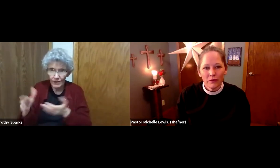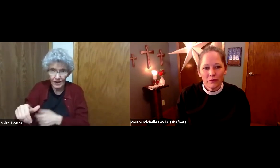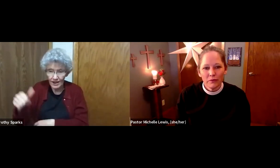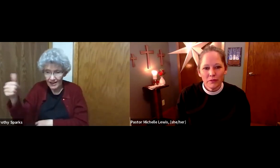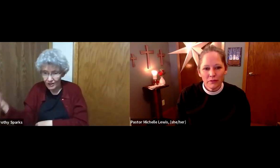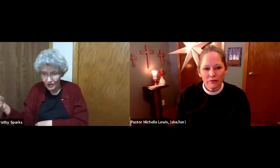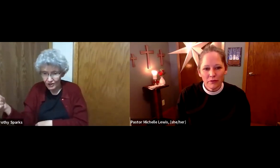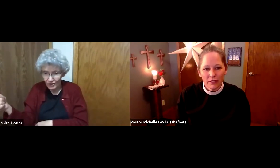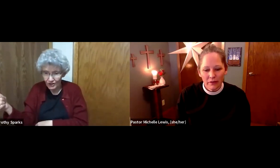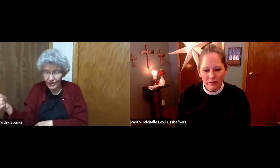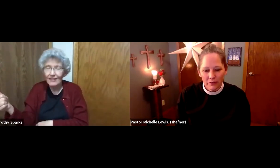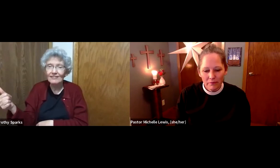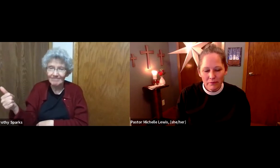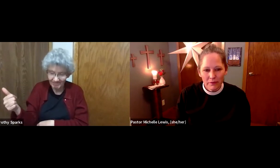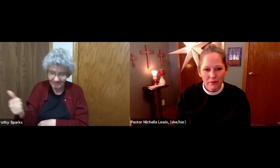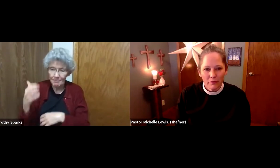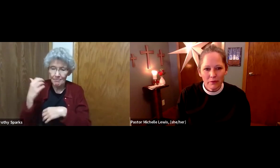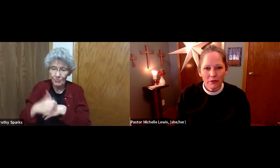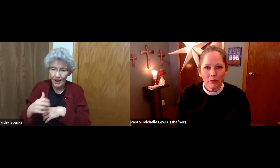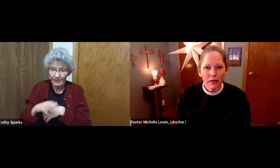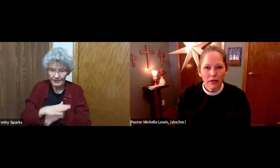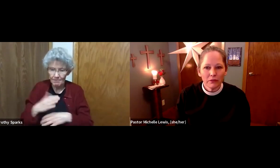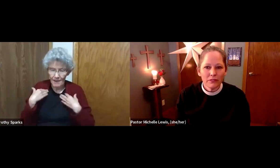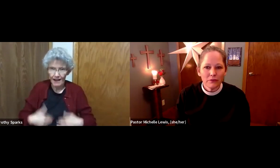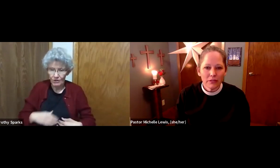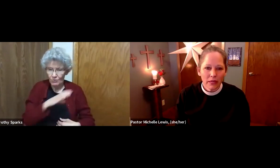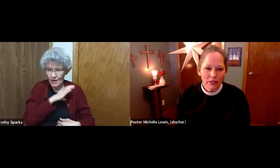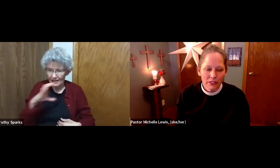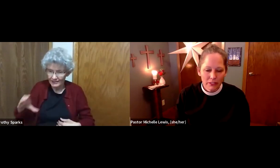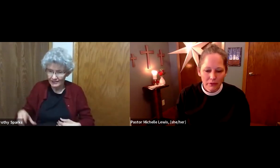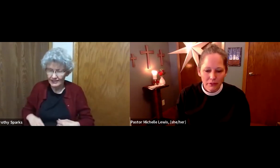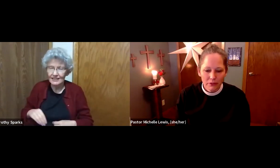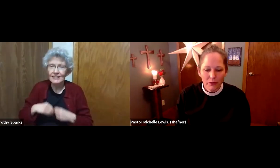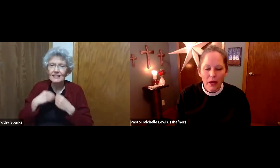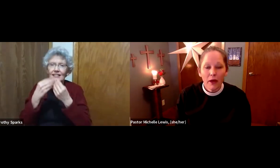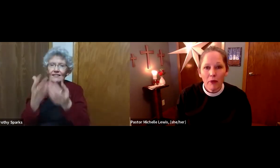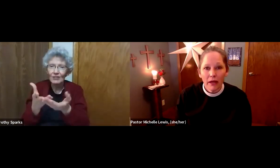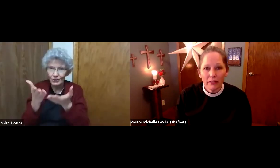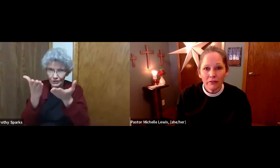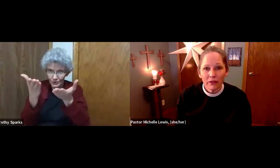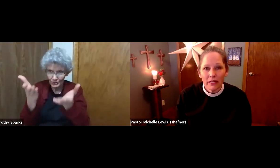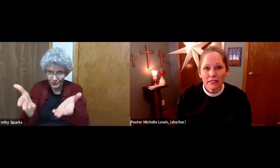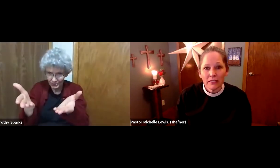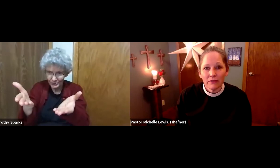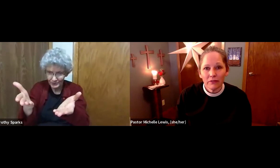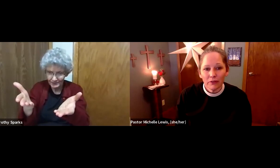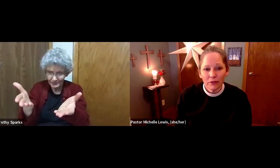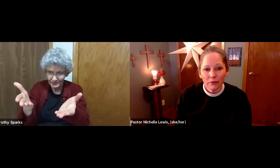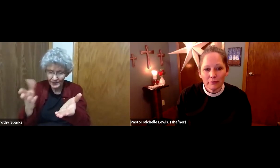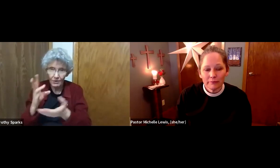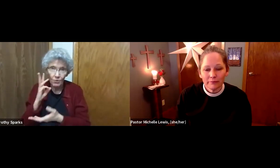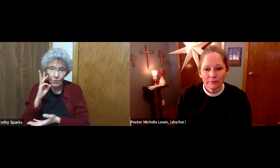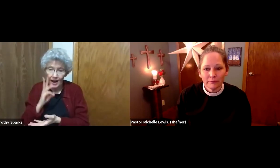When you serve one another with the bread, please use language similar to "body of Christ given for